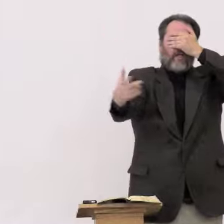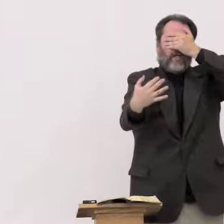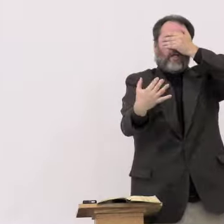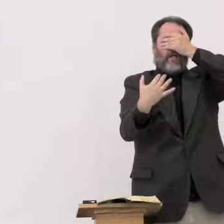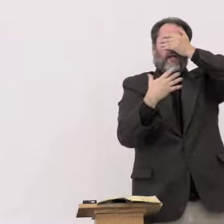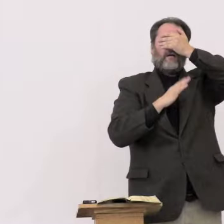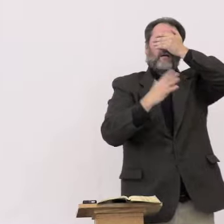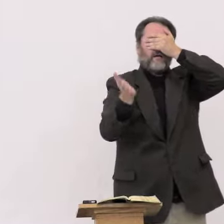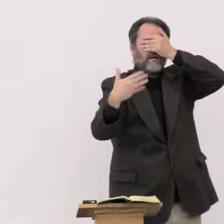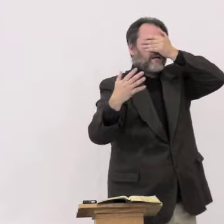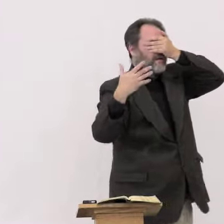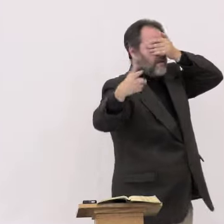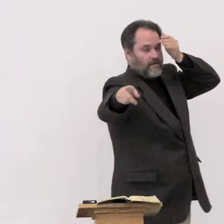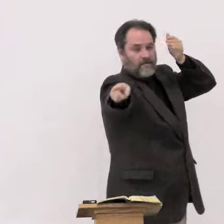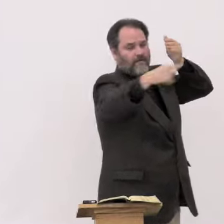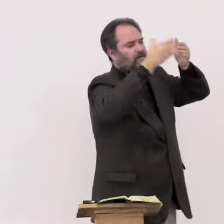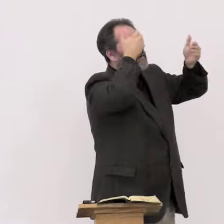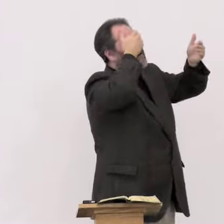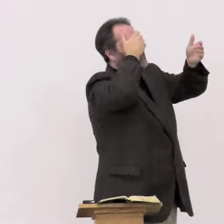preaches false things, and people